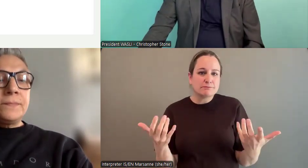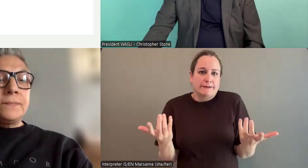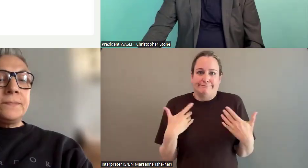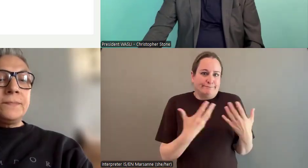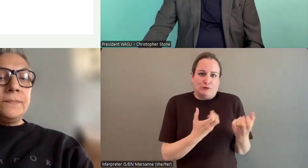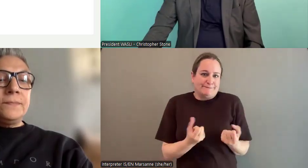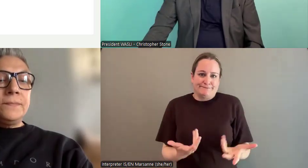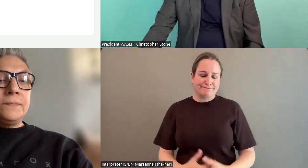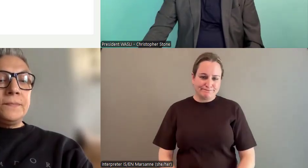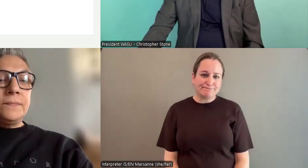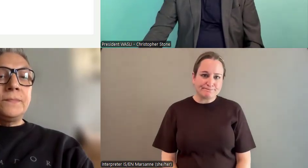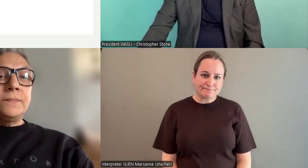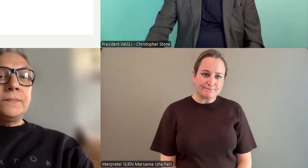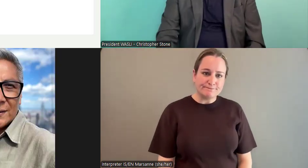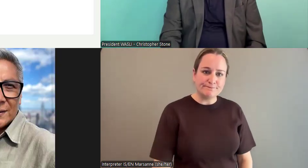Thank you.